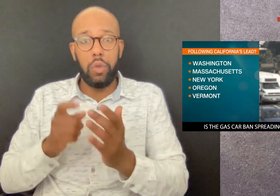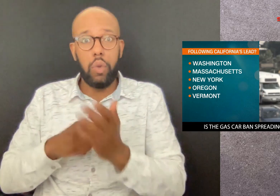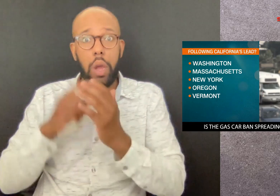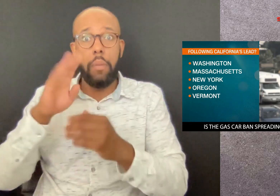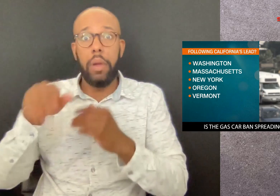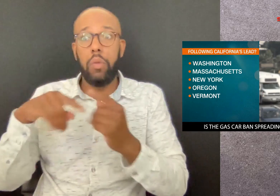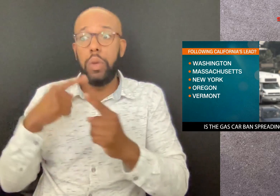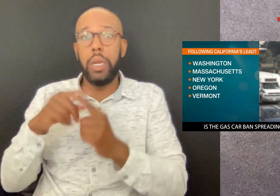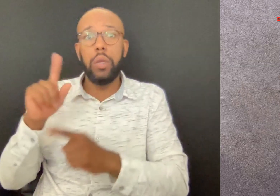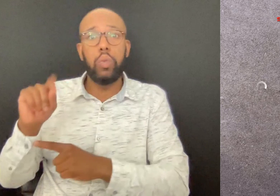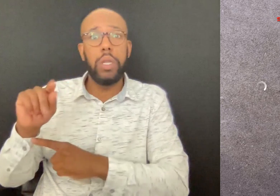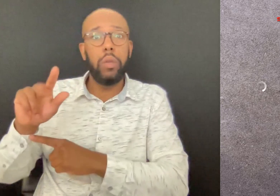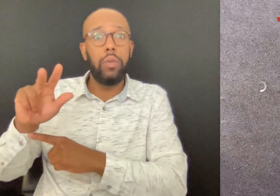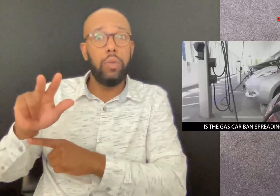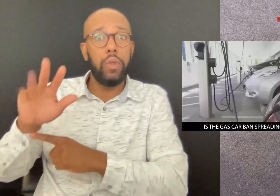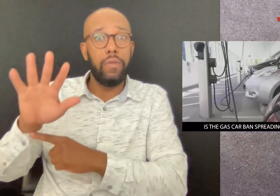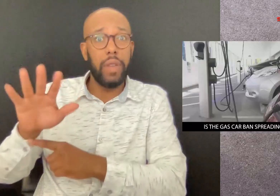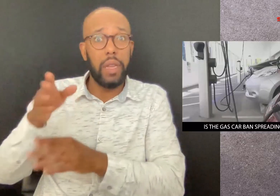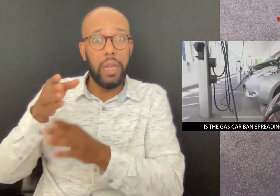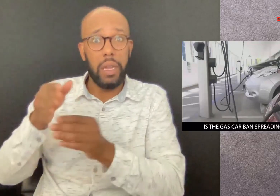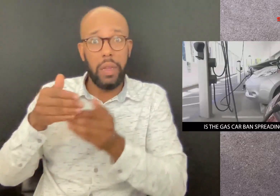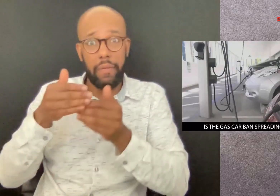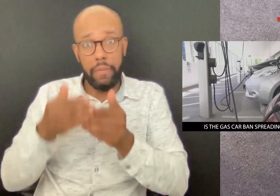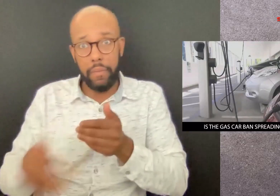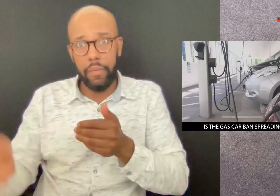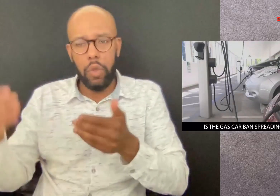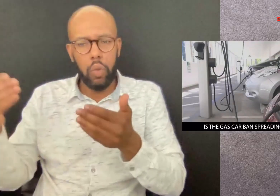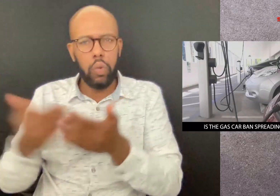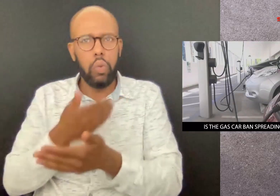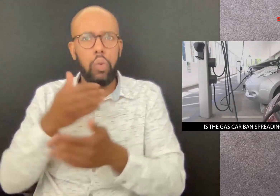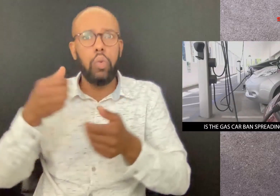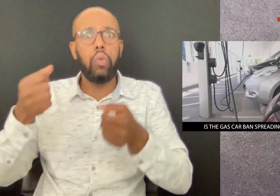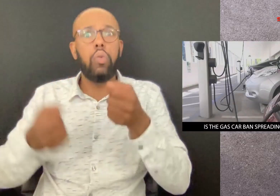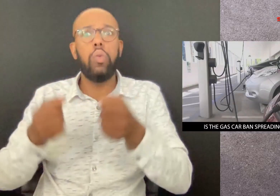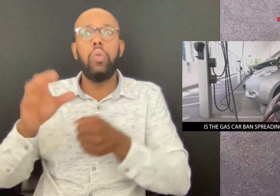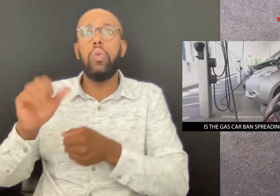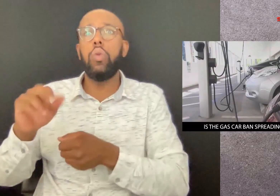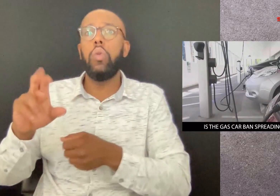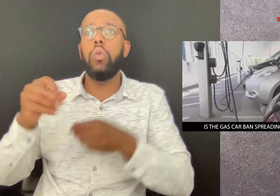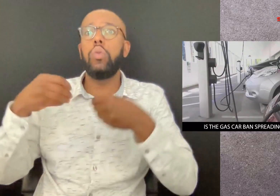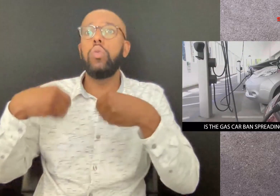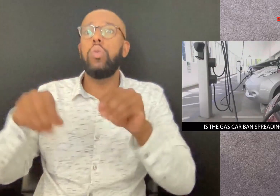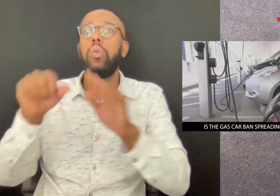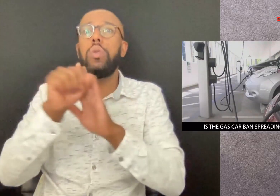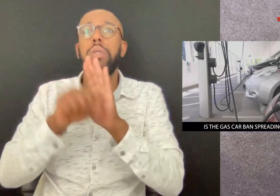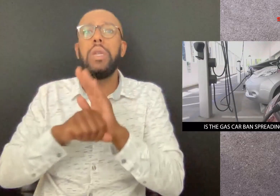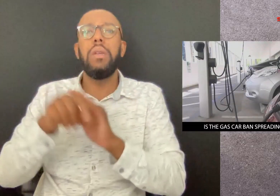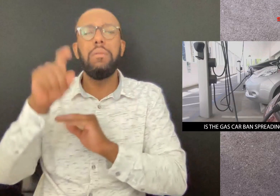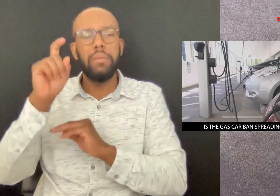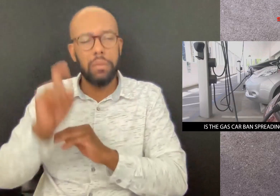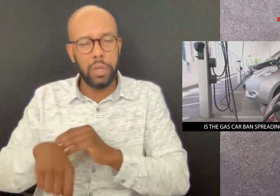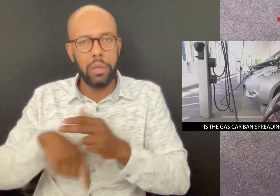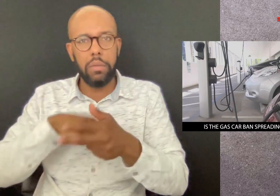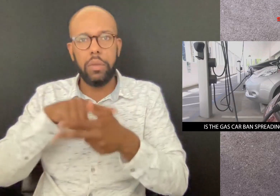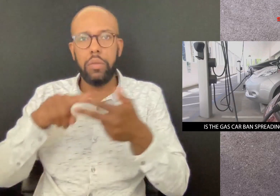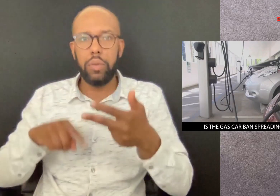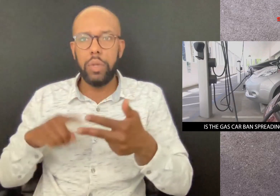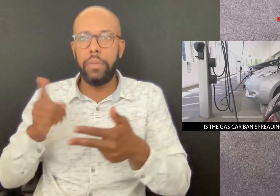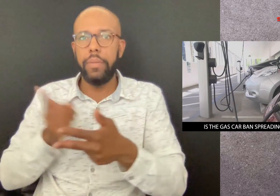the rule rule requires that by 2035 all new vehicles sold in the